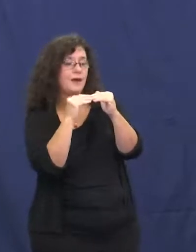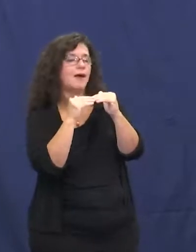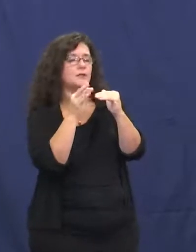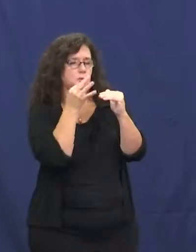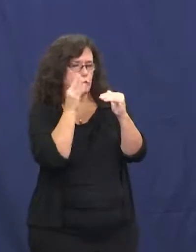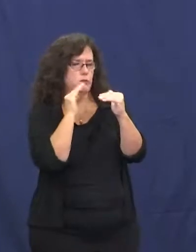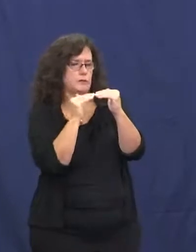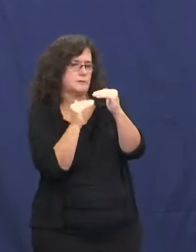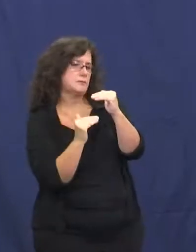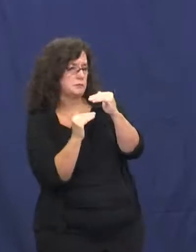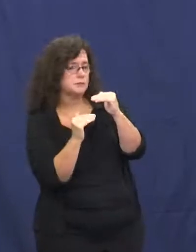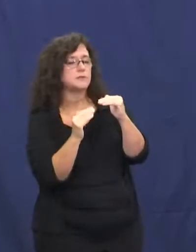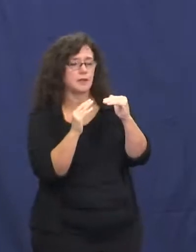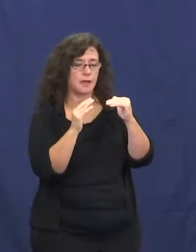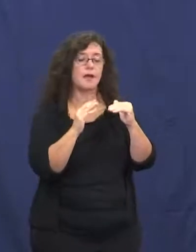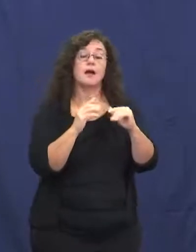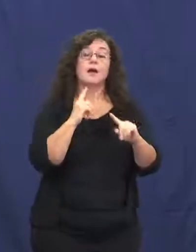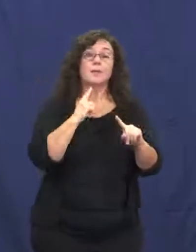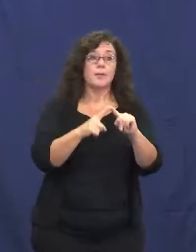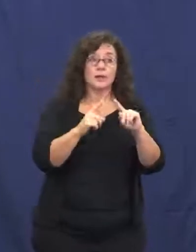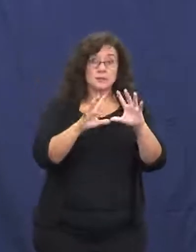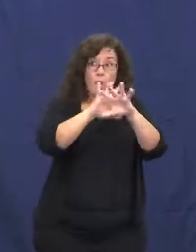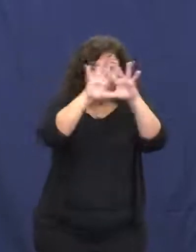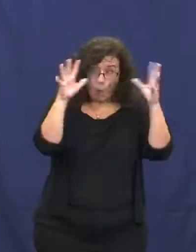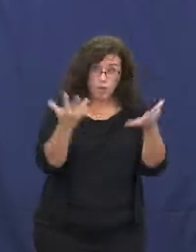importantly, overall we have a downward trend.